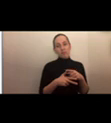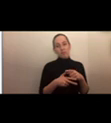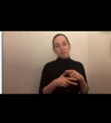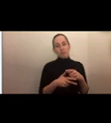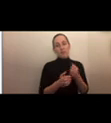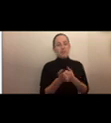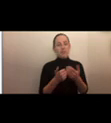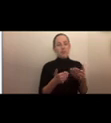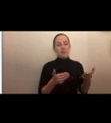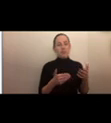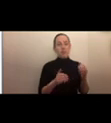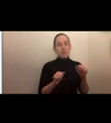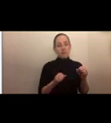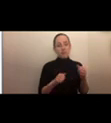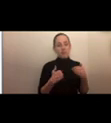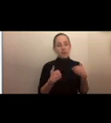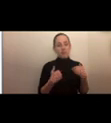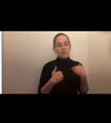Anxiety can have